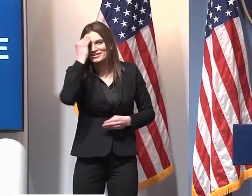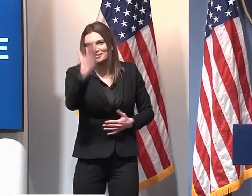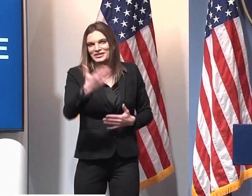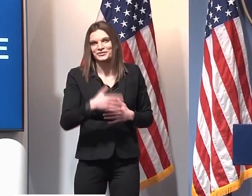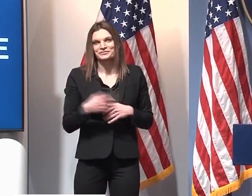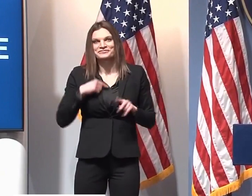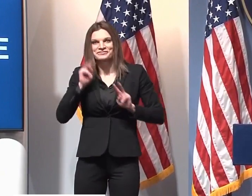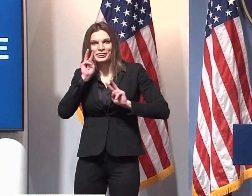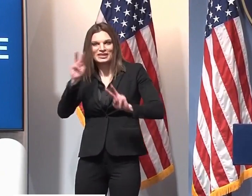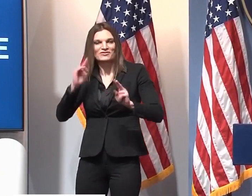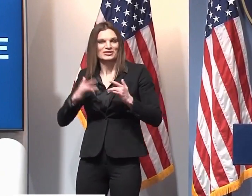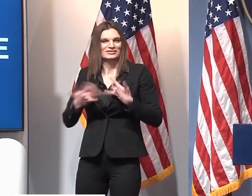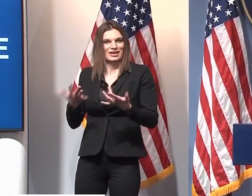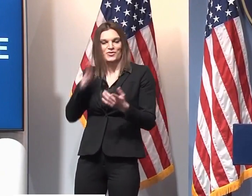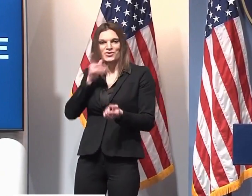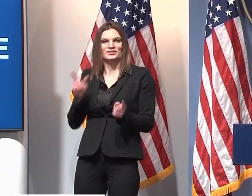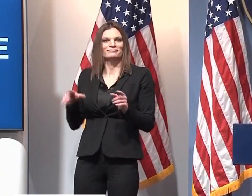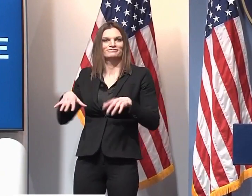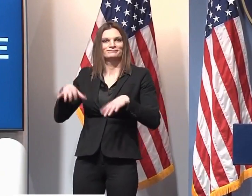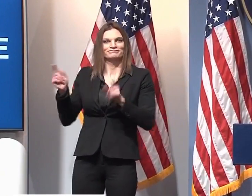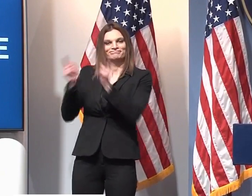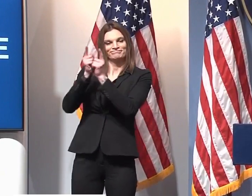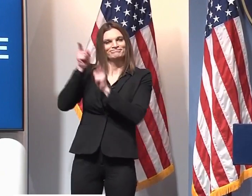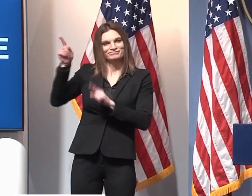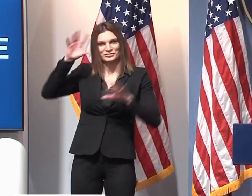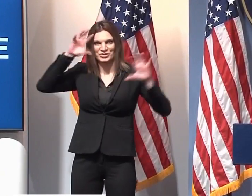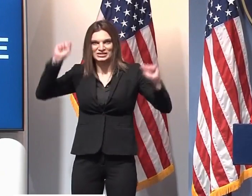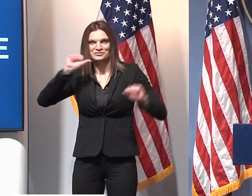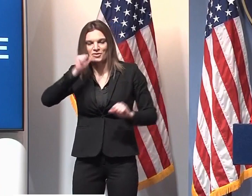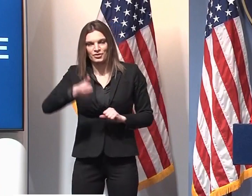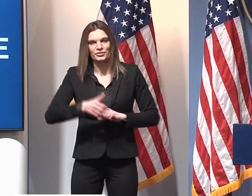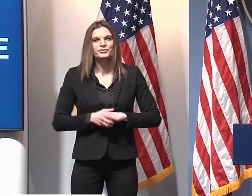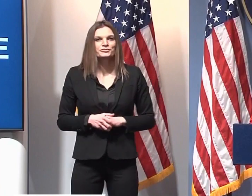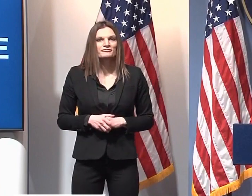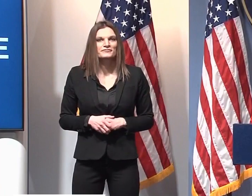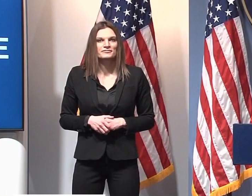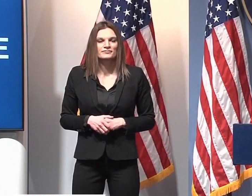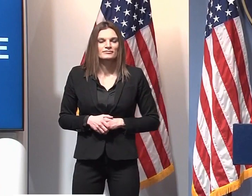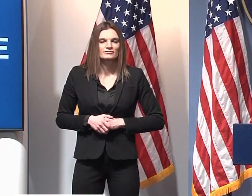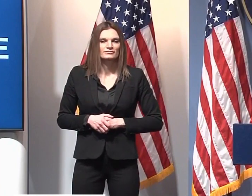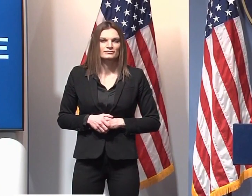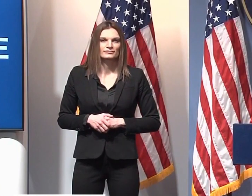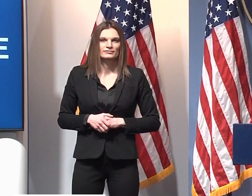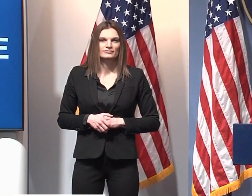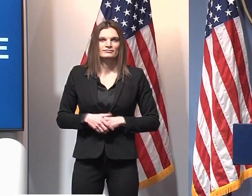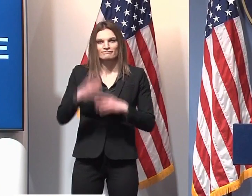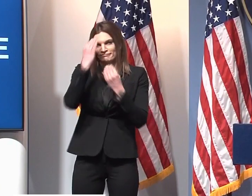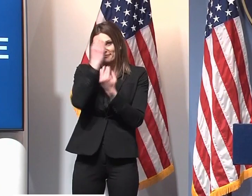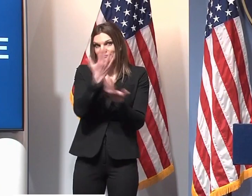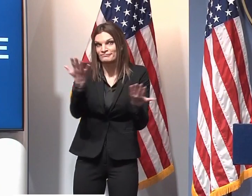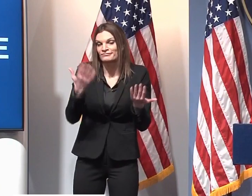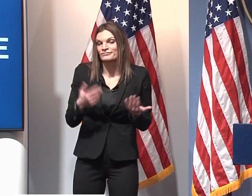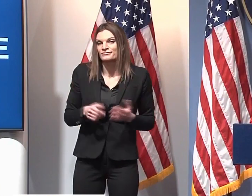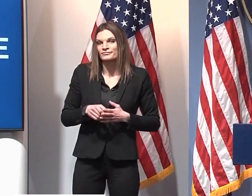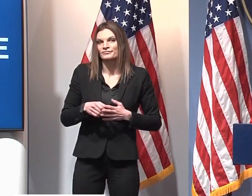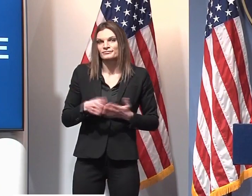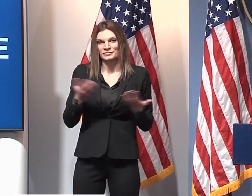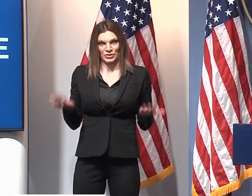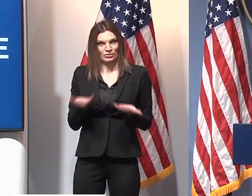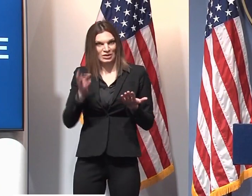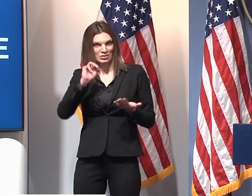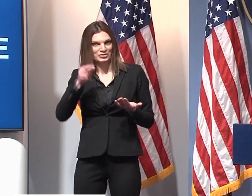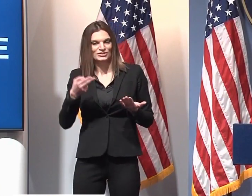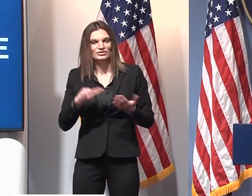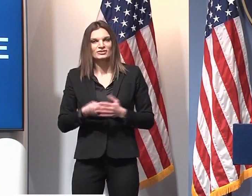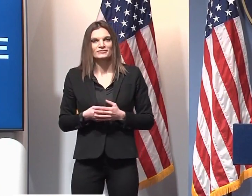I'm looking forward to Michigan hosting him tomorrow. I can say that on behalf of our state, you know, we